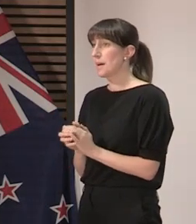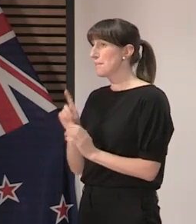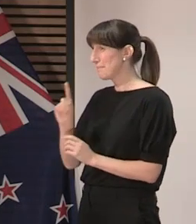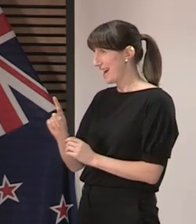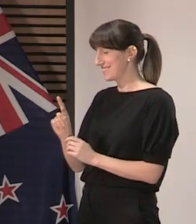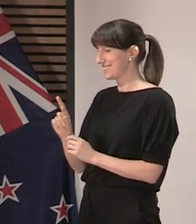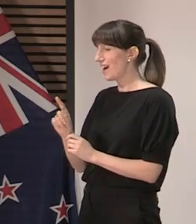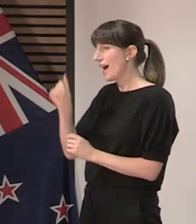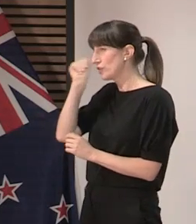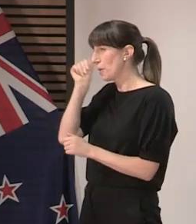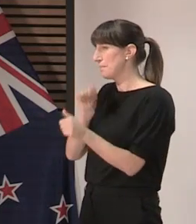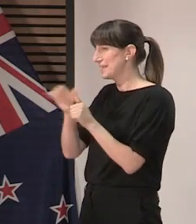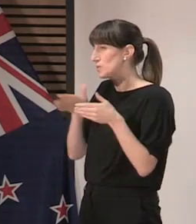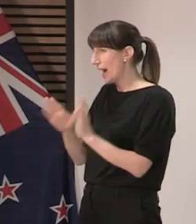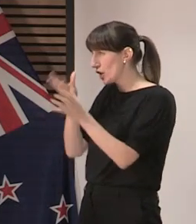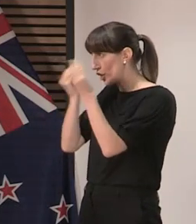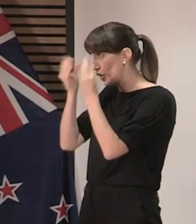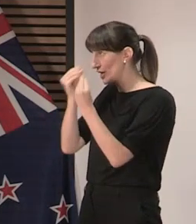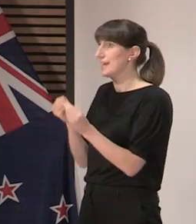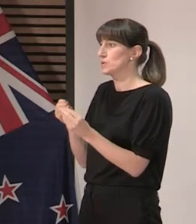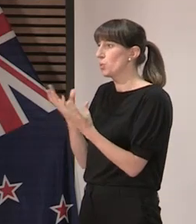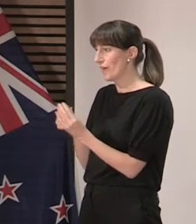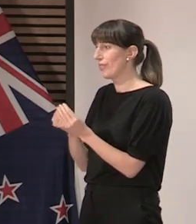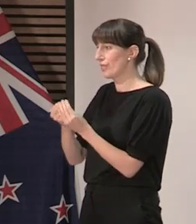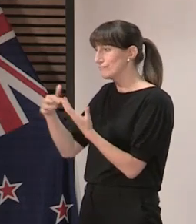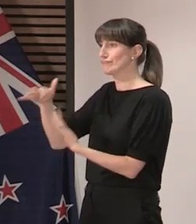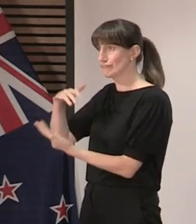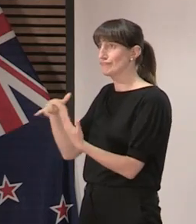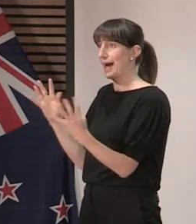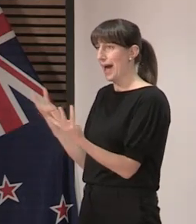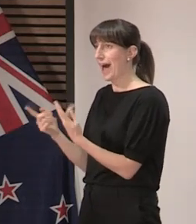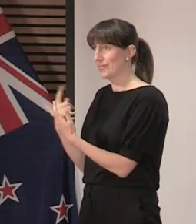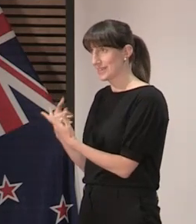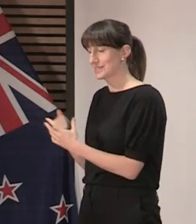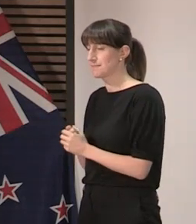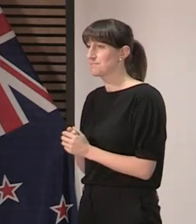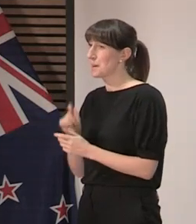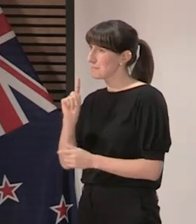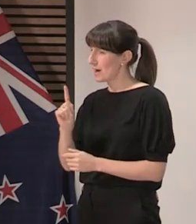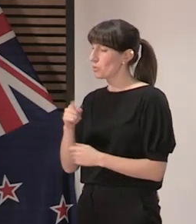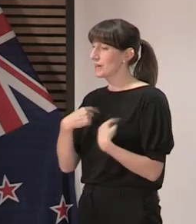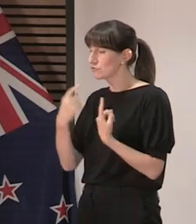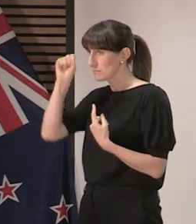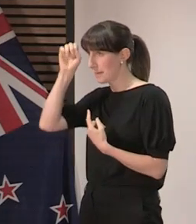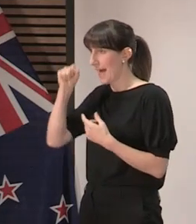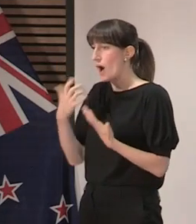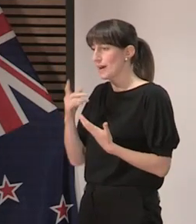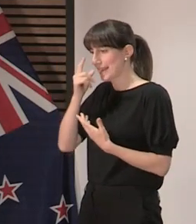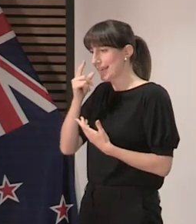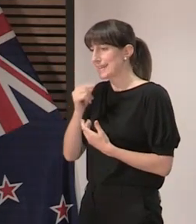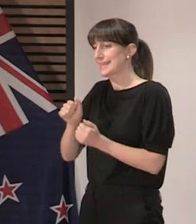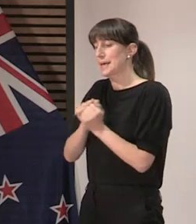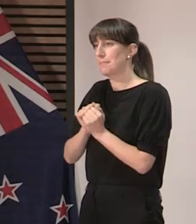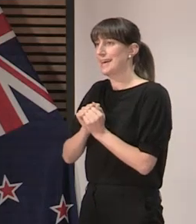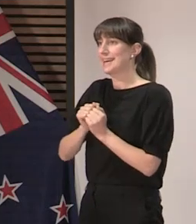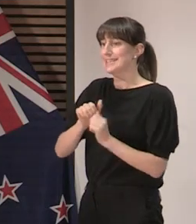proposed approach is designed to keep children and their families and their teachers safe. It's really